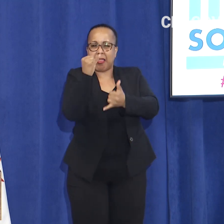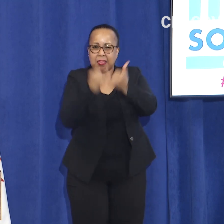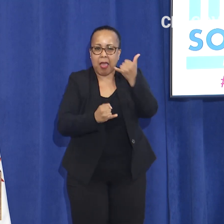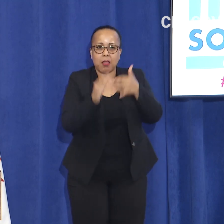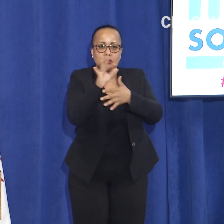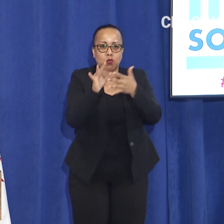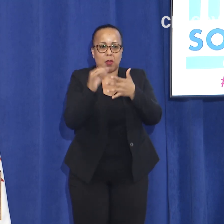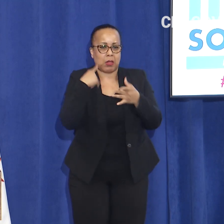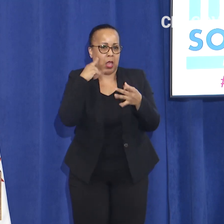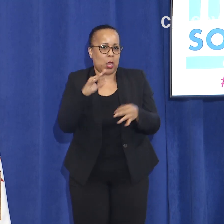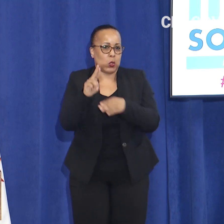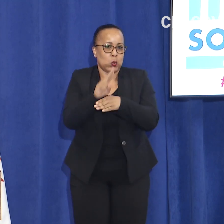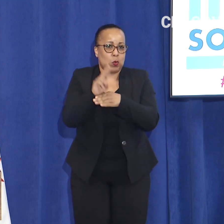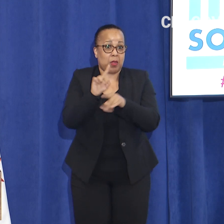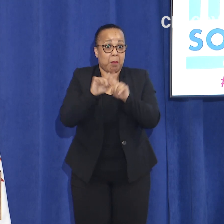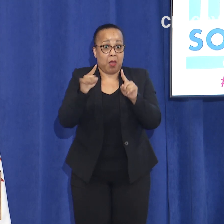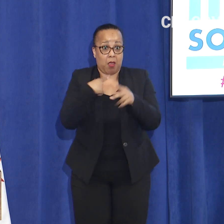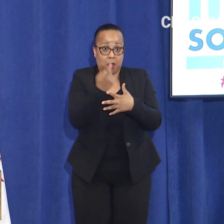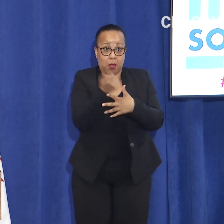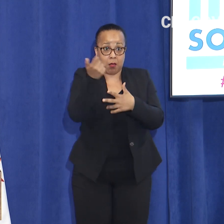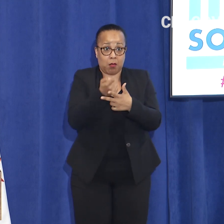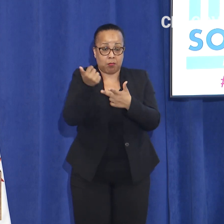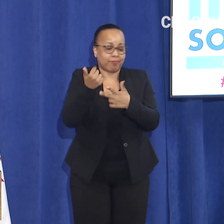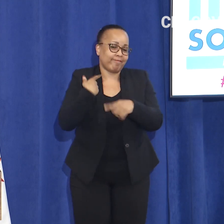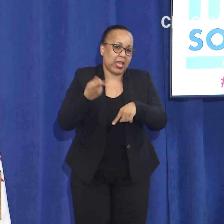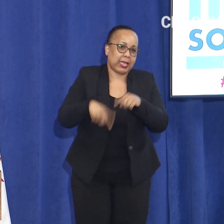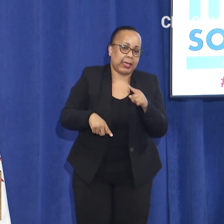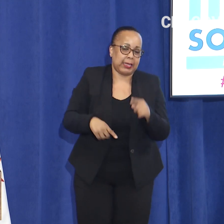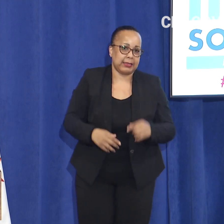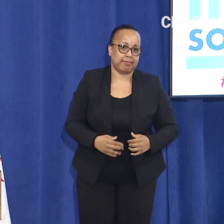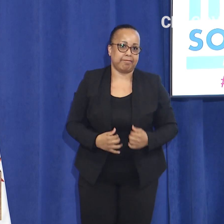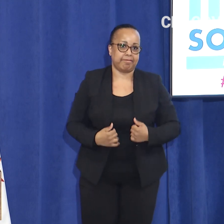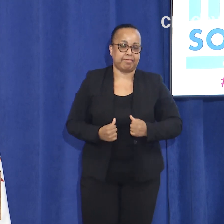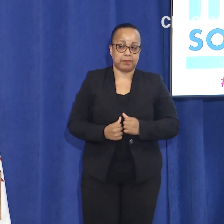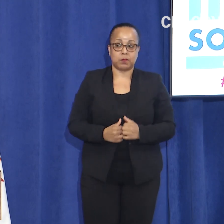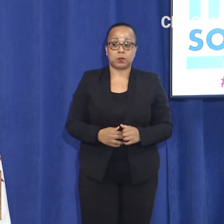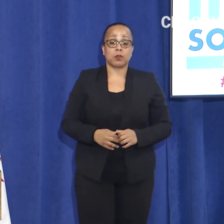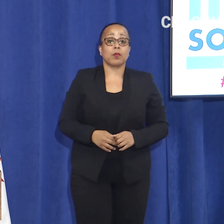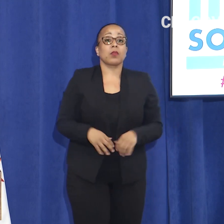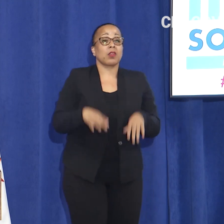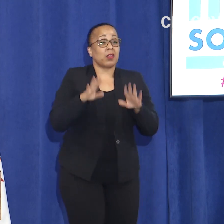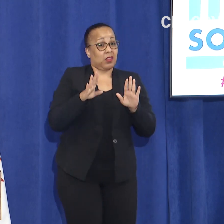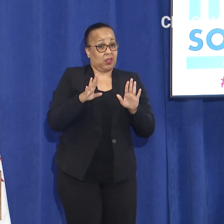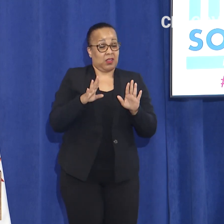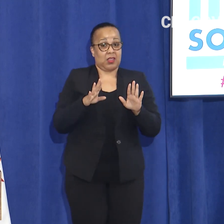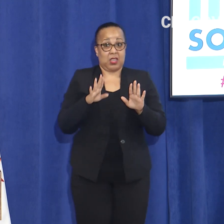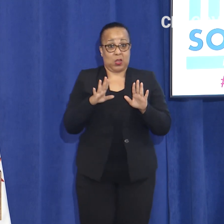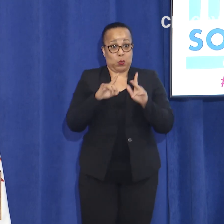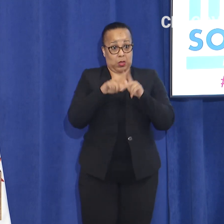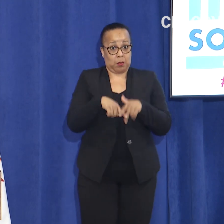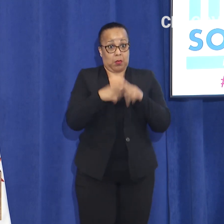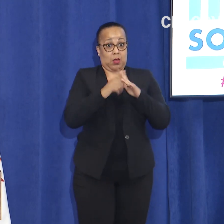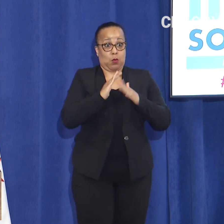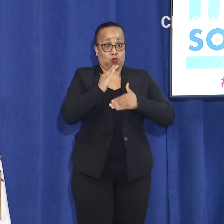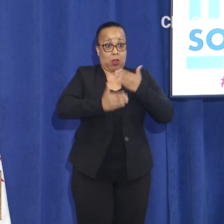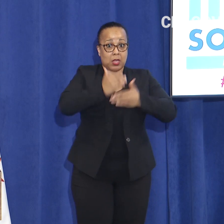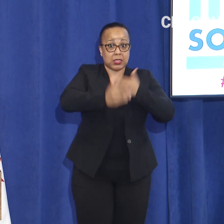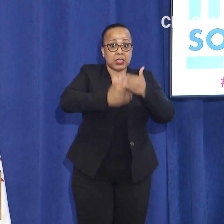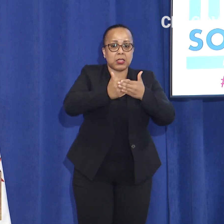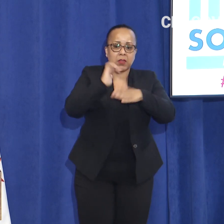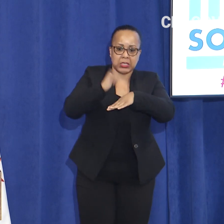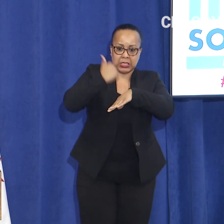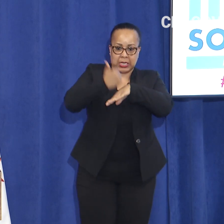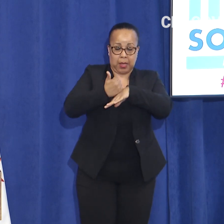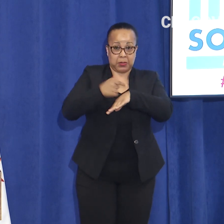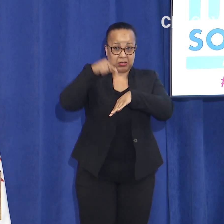want to use, but I can't take any of them off the table. Now, this projection comes as we embark on the process of establishing how